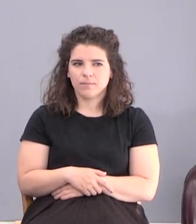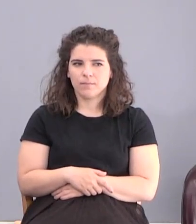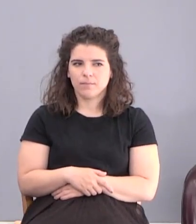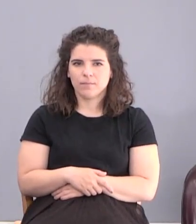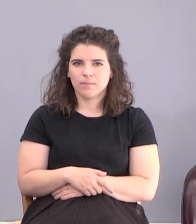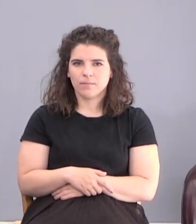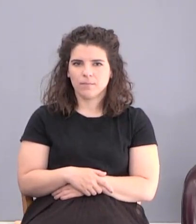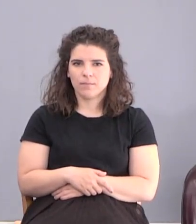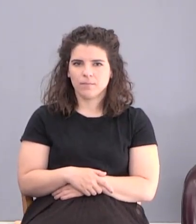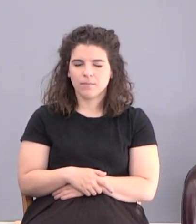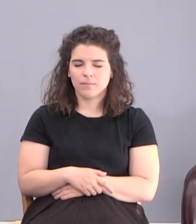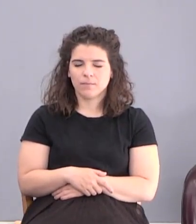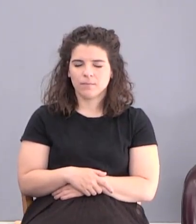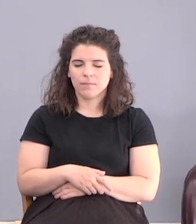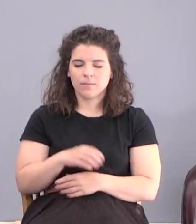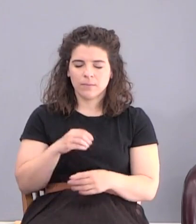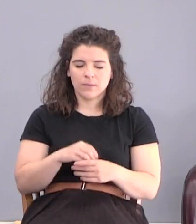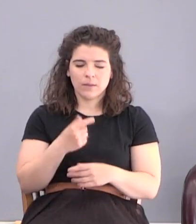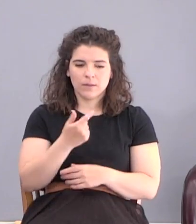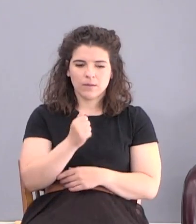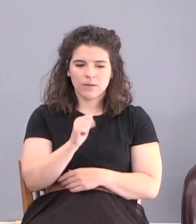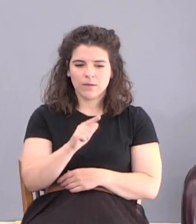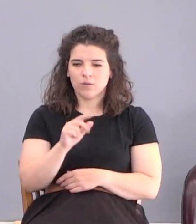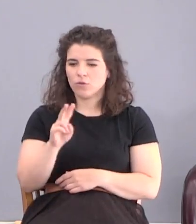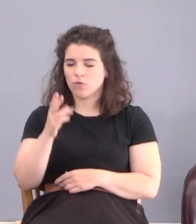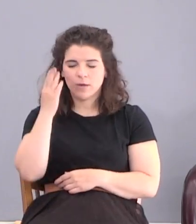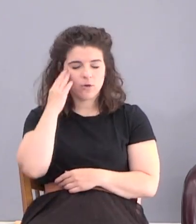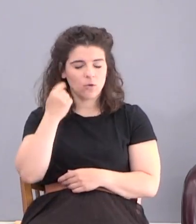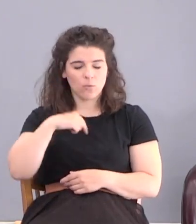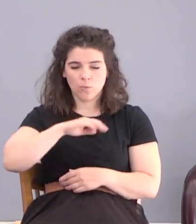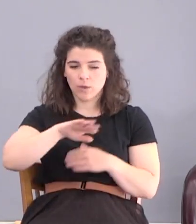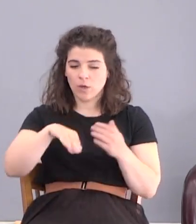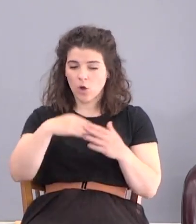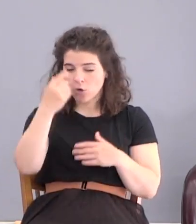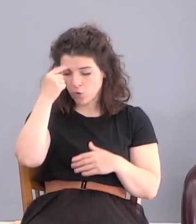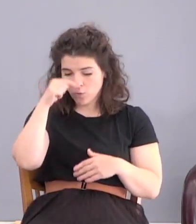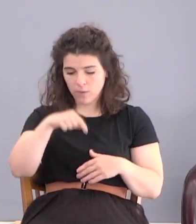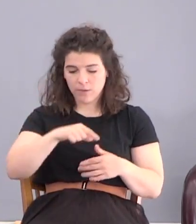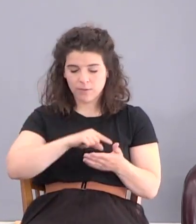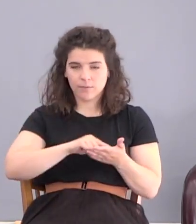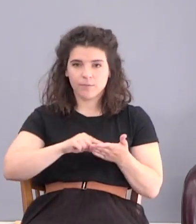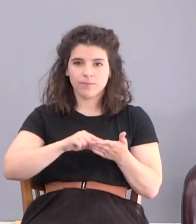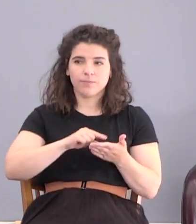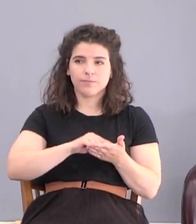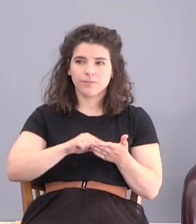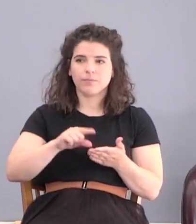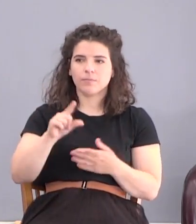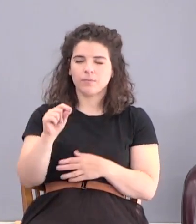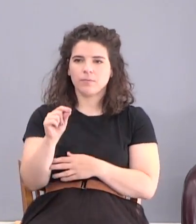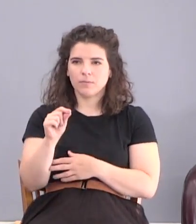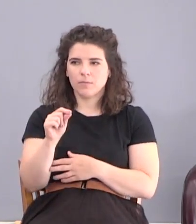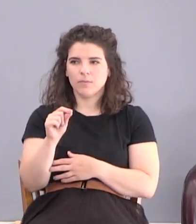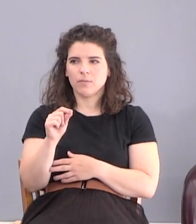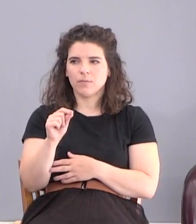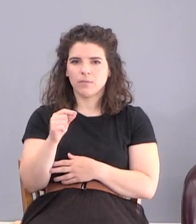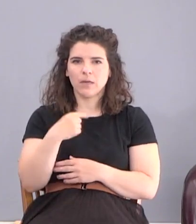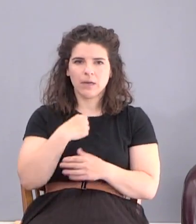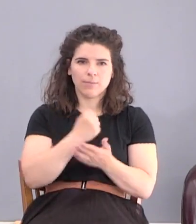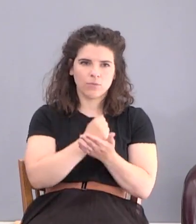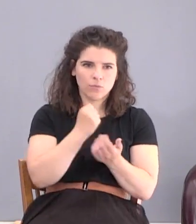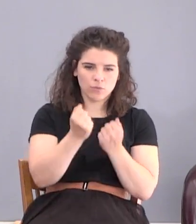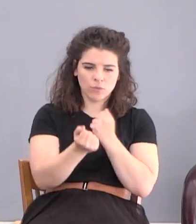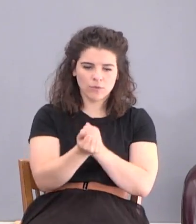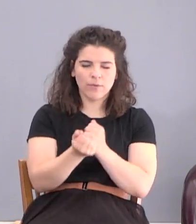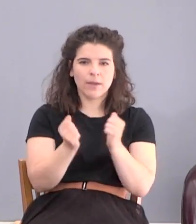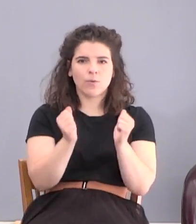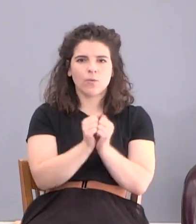2. So in Galatians 2, and I know we all know this verse, verse 20, I am crucified